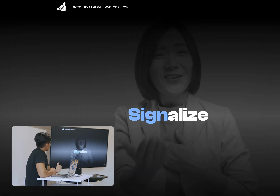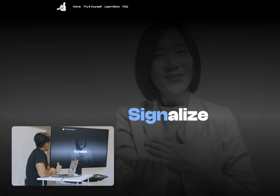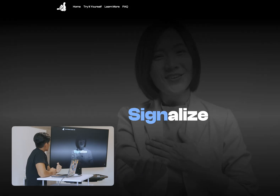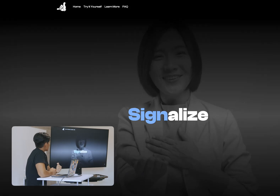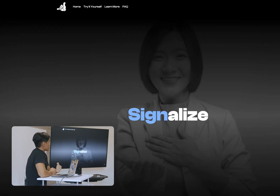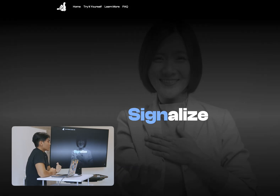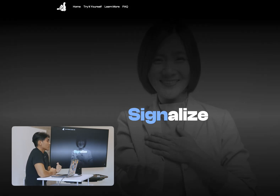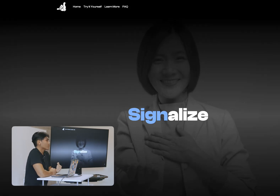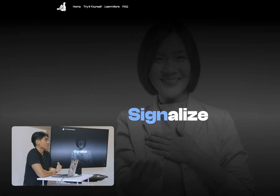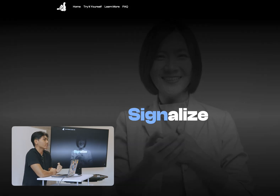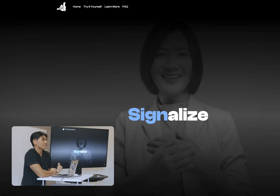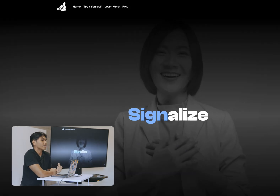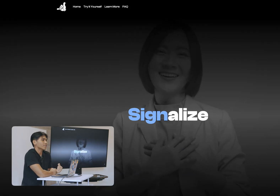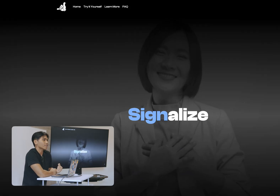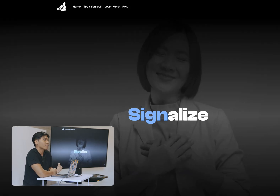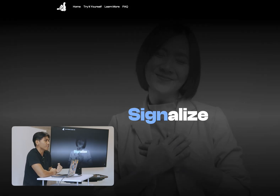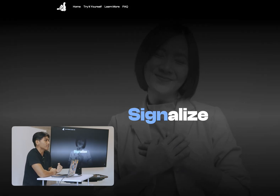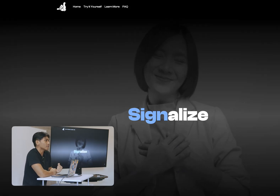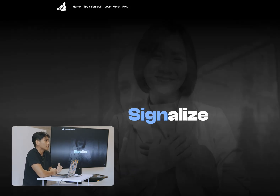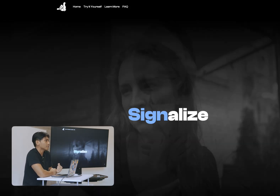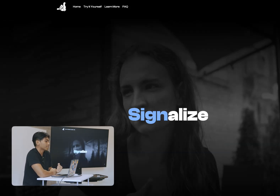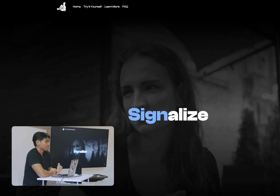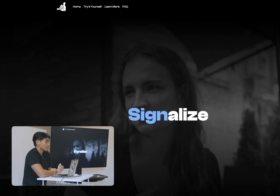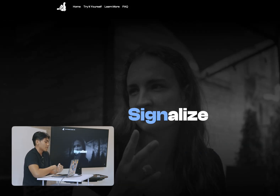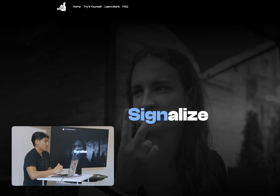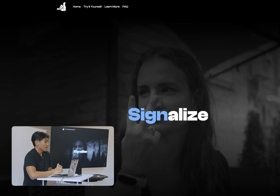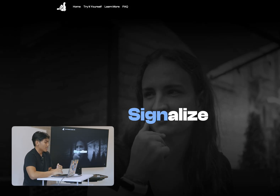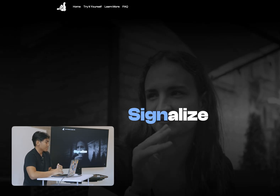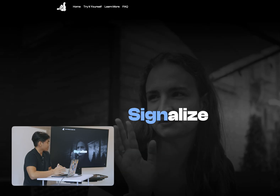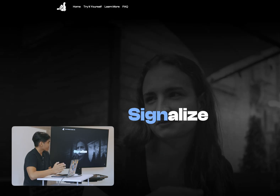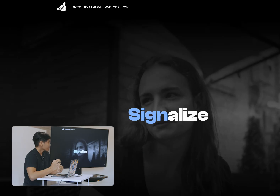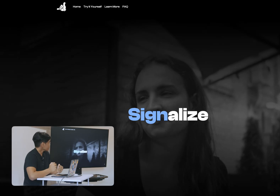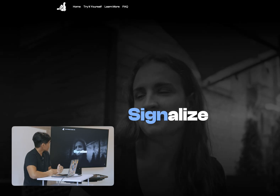an educational tool for others, I thought that was fitting.